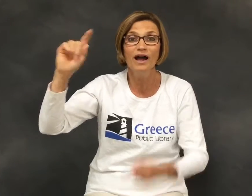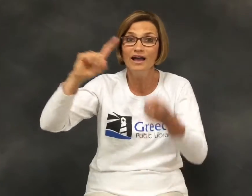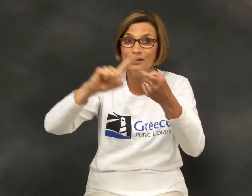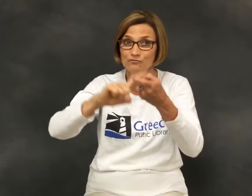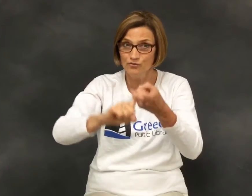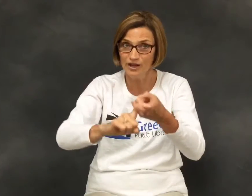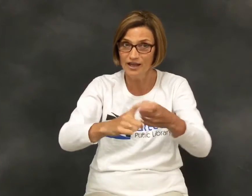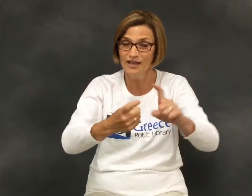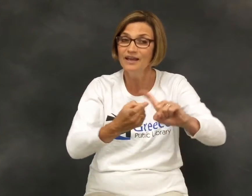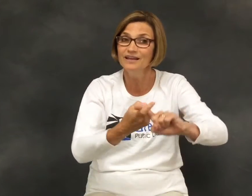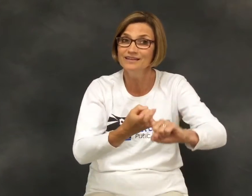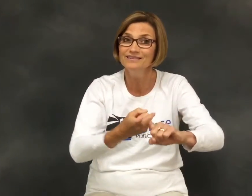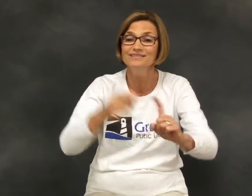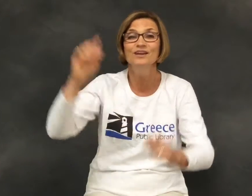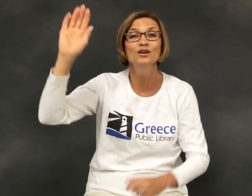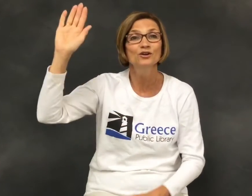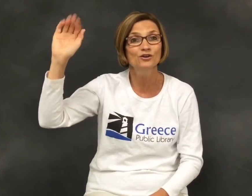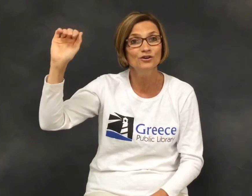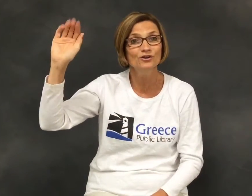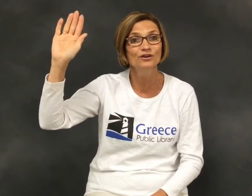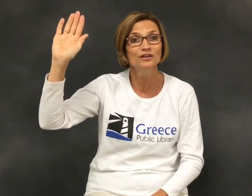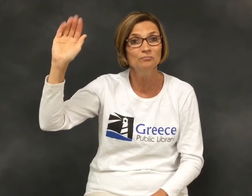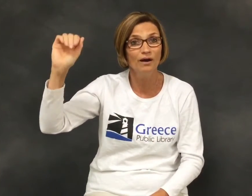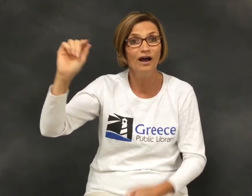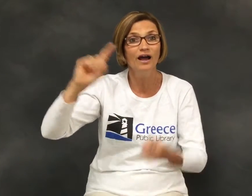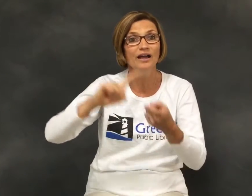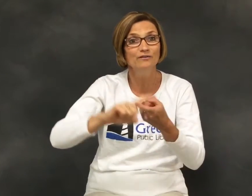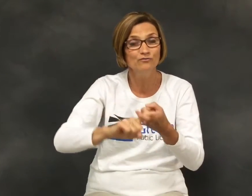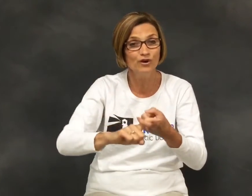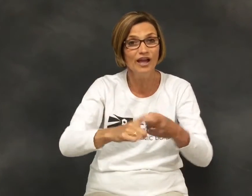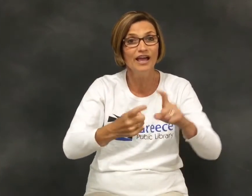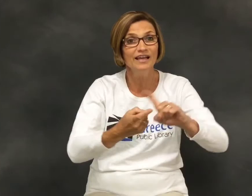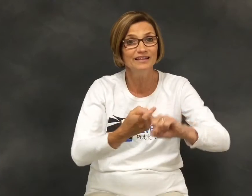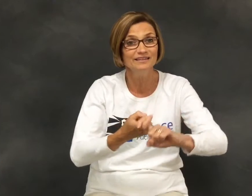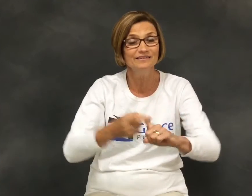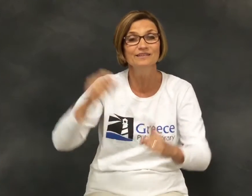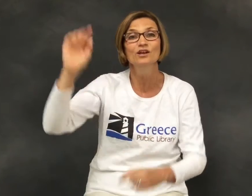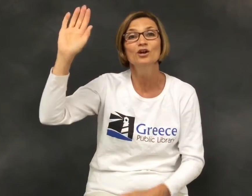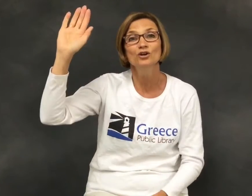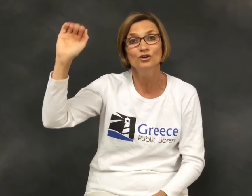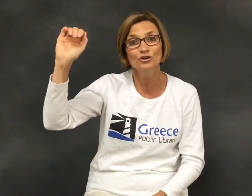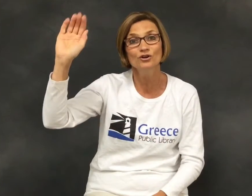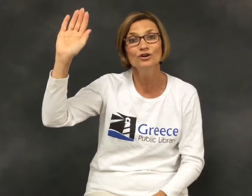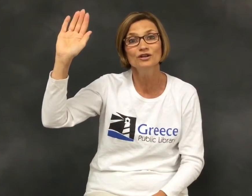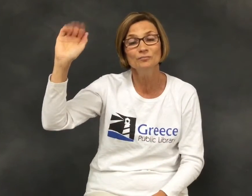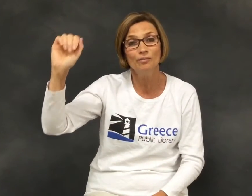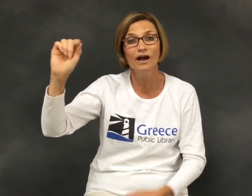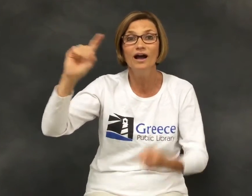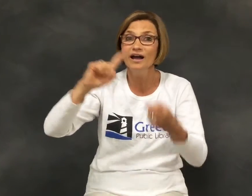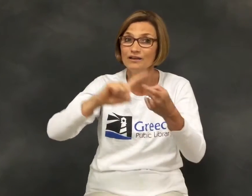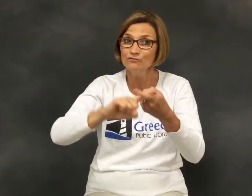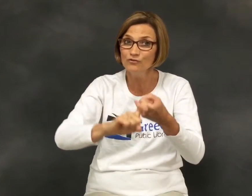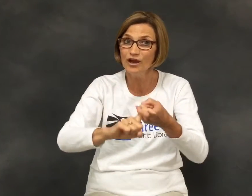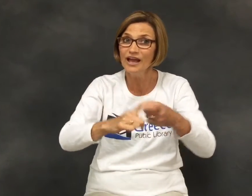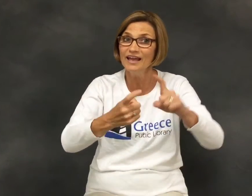Goodbye, friends. Goodbye, friends. Goodbye,